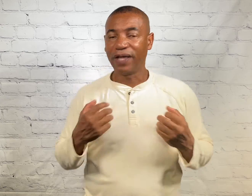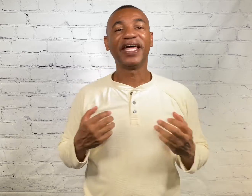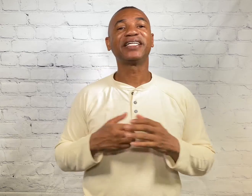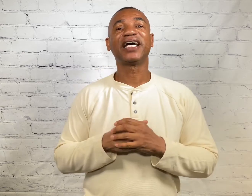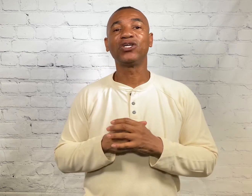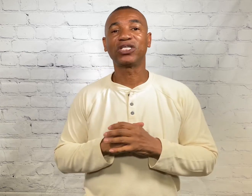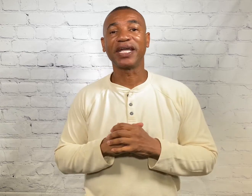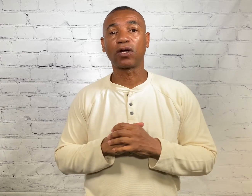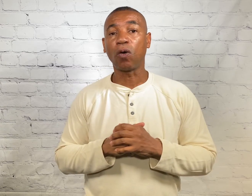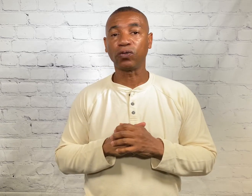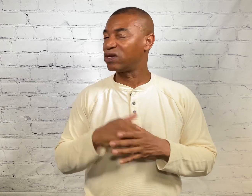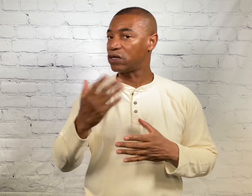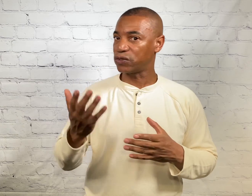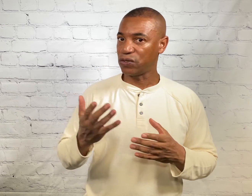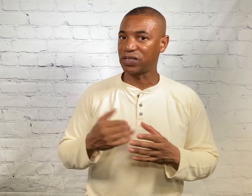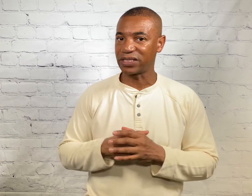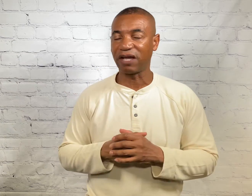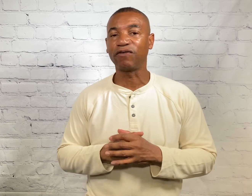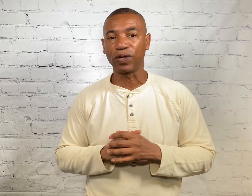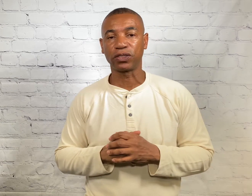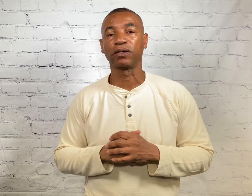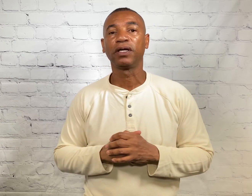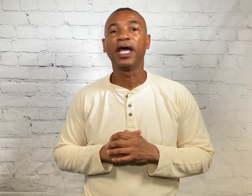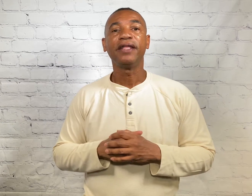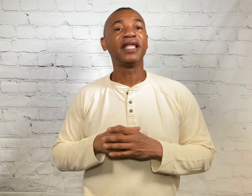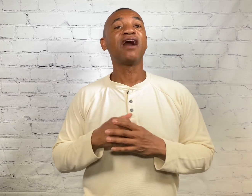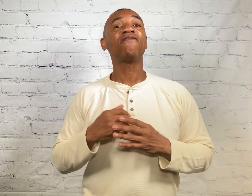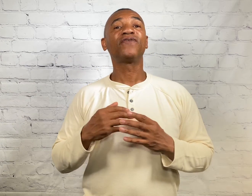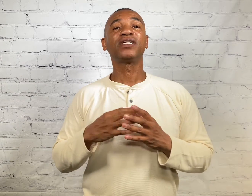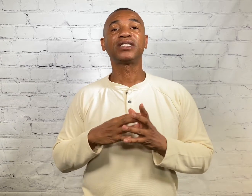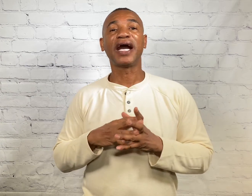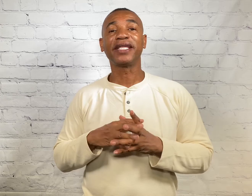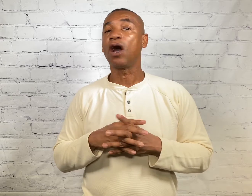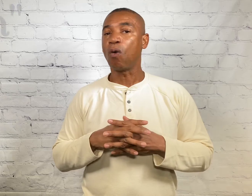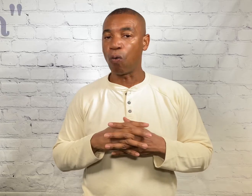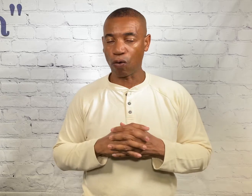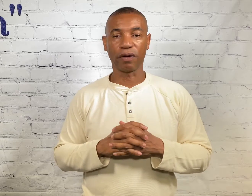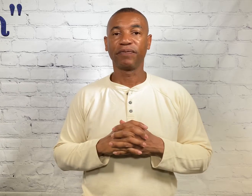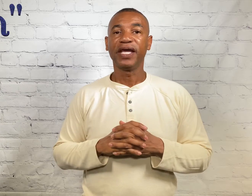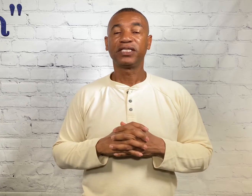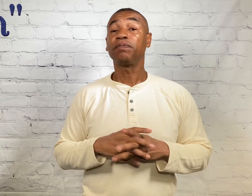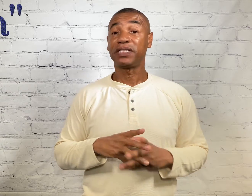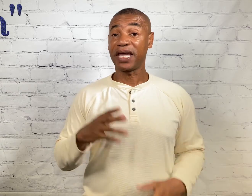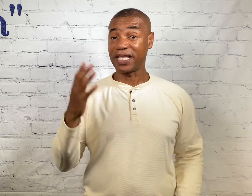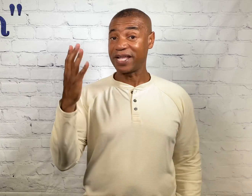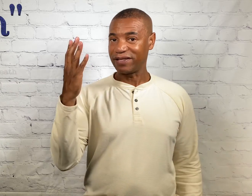That is how you sign cold. You can also use that sign for winter. Now for the sign warm. Simply take that